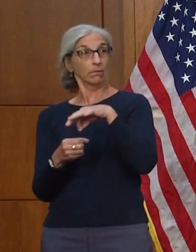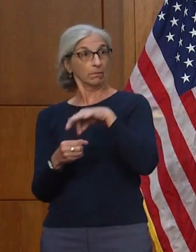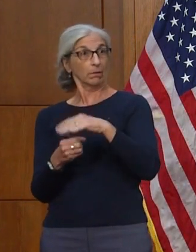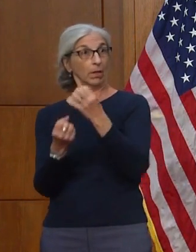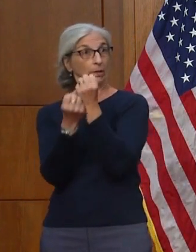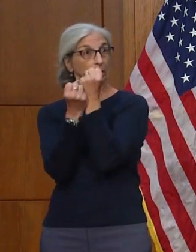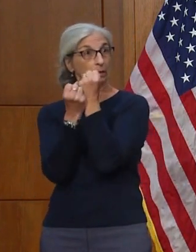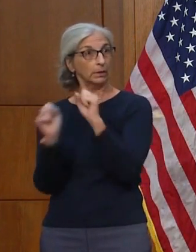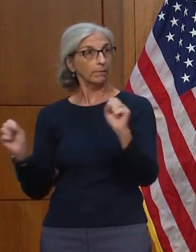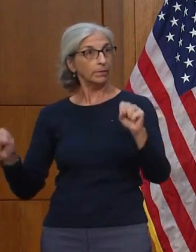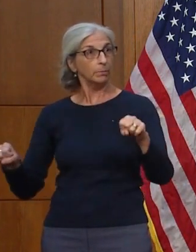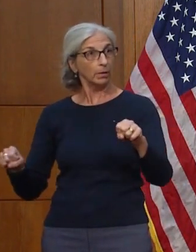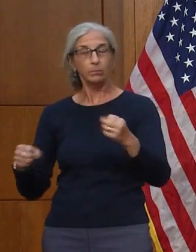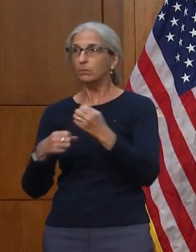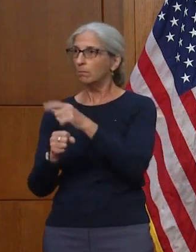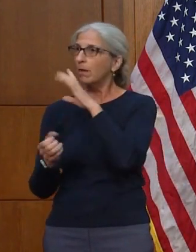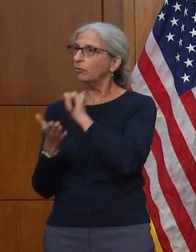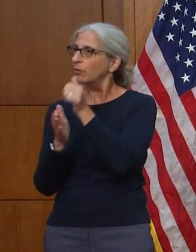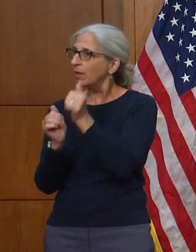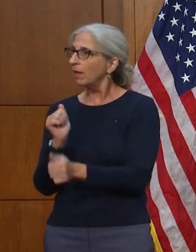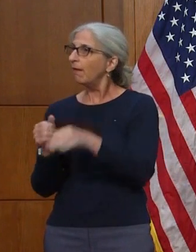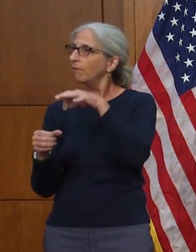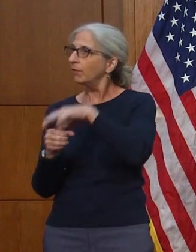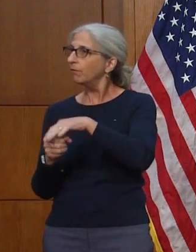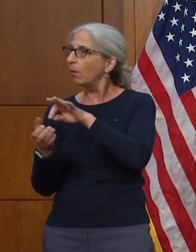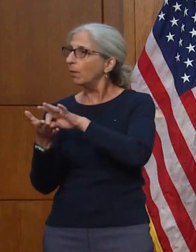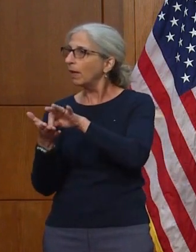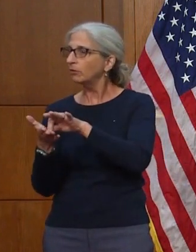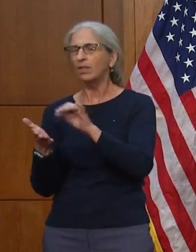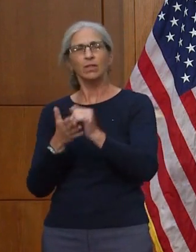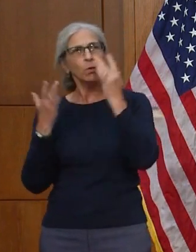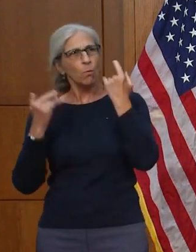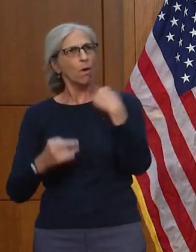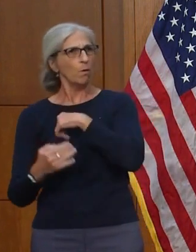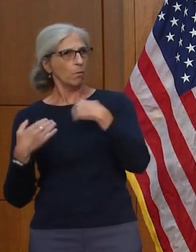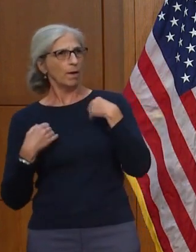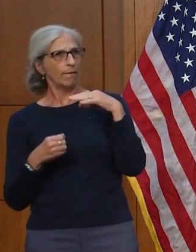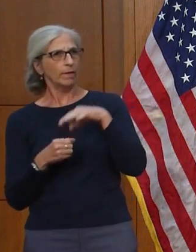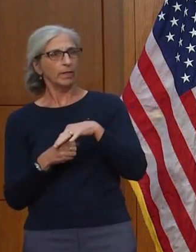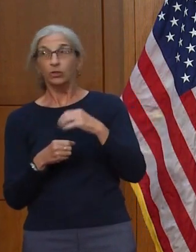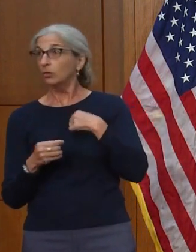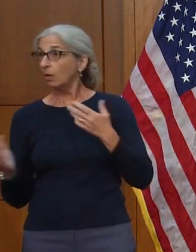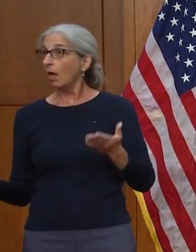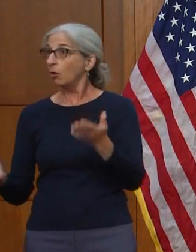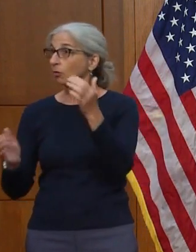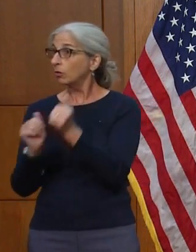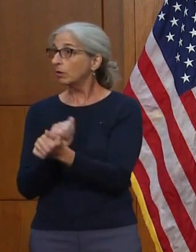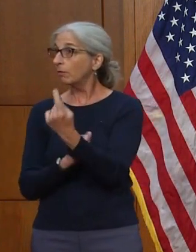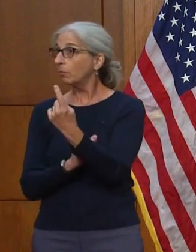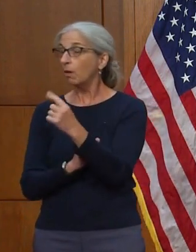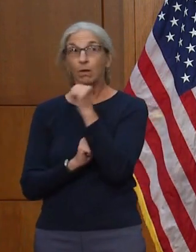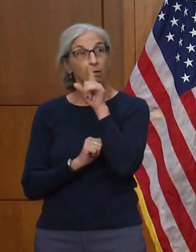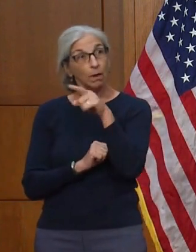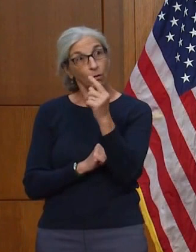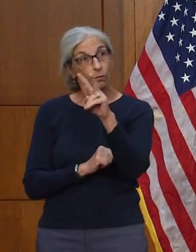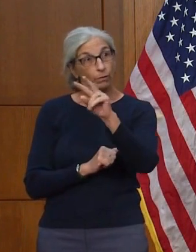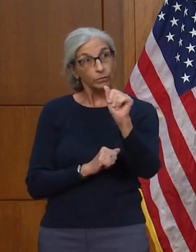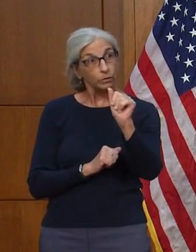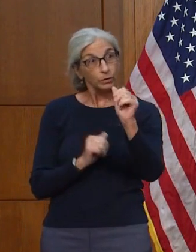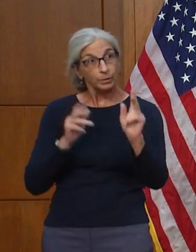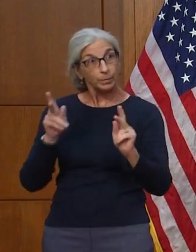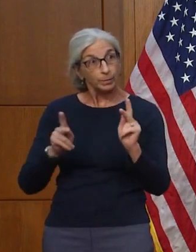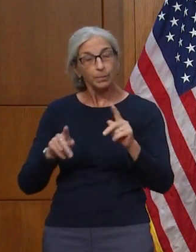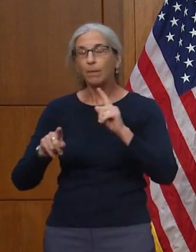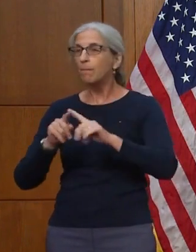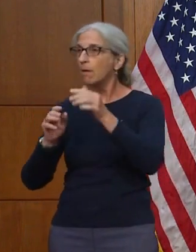make sure that every vote counts, this is why we have elections. And I encourage everybody, not just in Virginia, but everybody in this country,